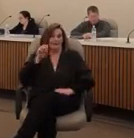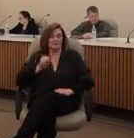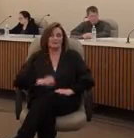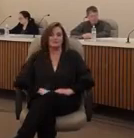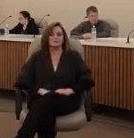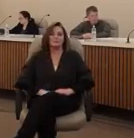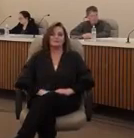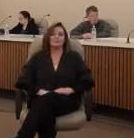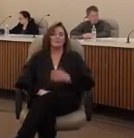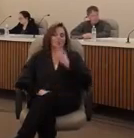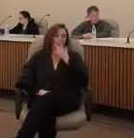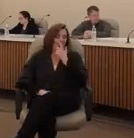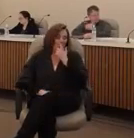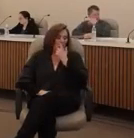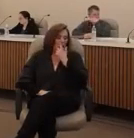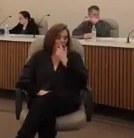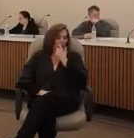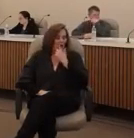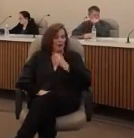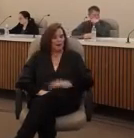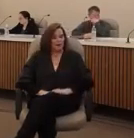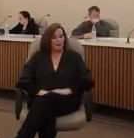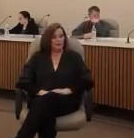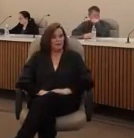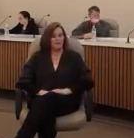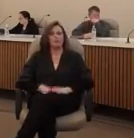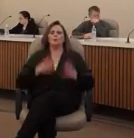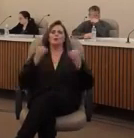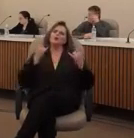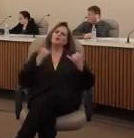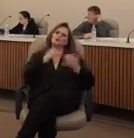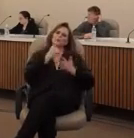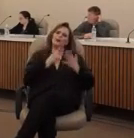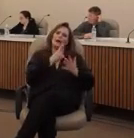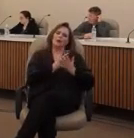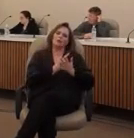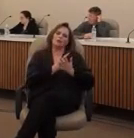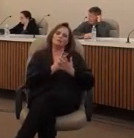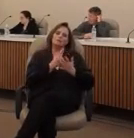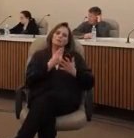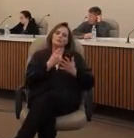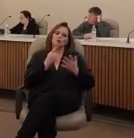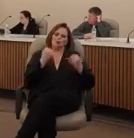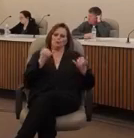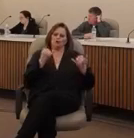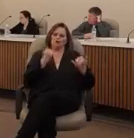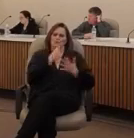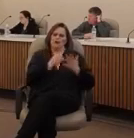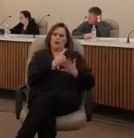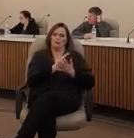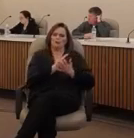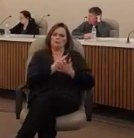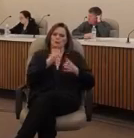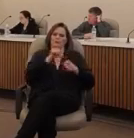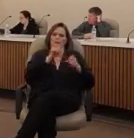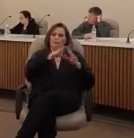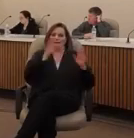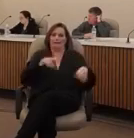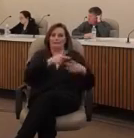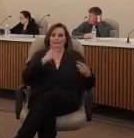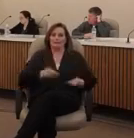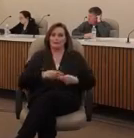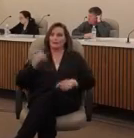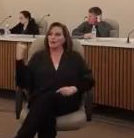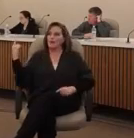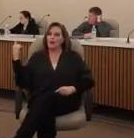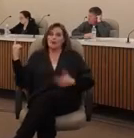problem. Okay. What are the current hours of the current gas station? I do not actually know the